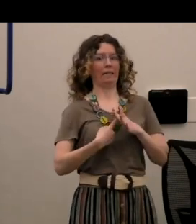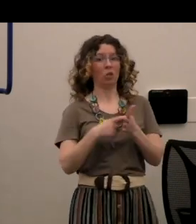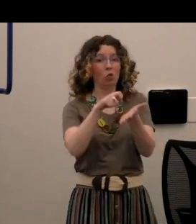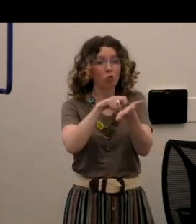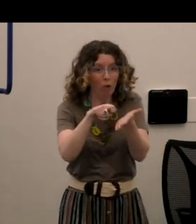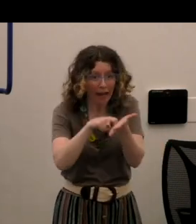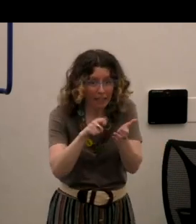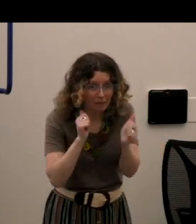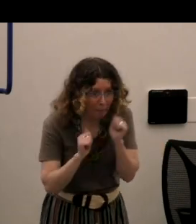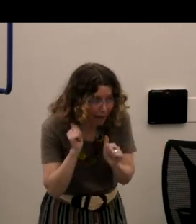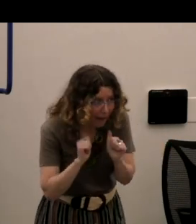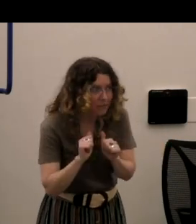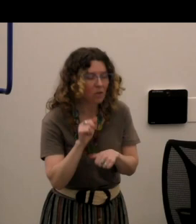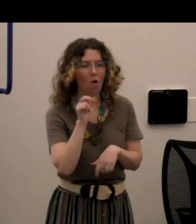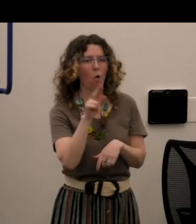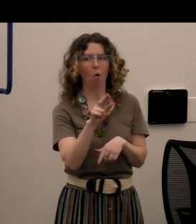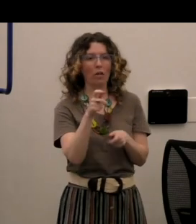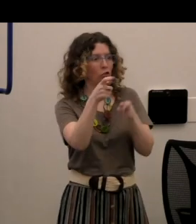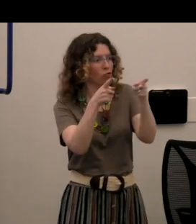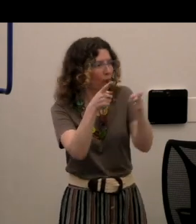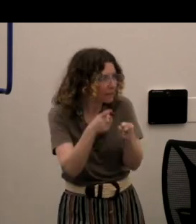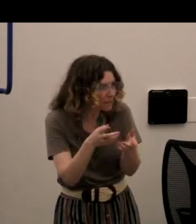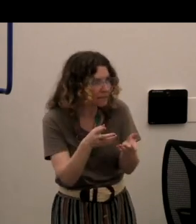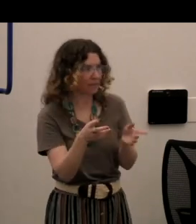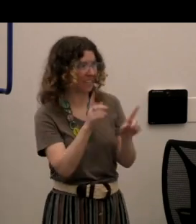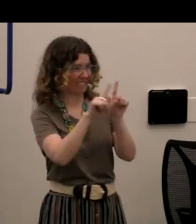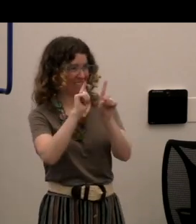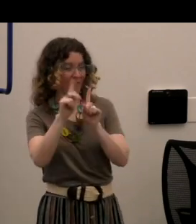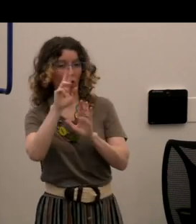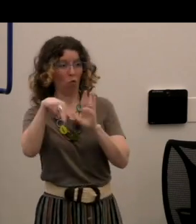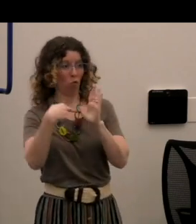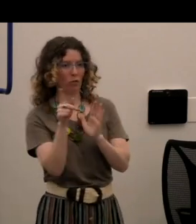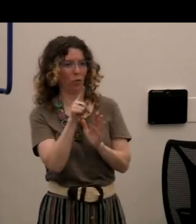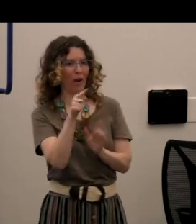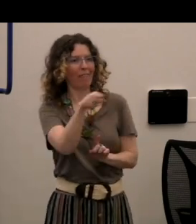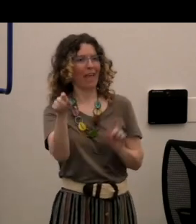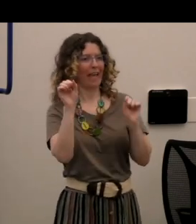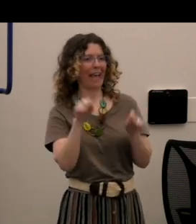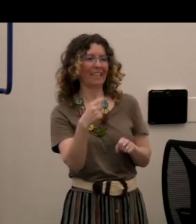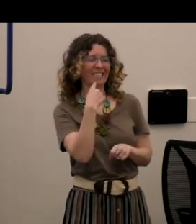from the very beginning, from the writing, with the directing.